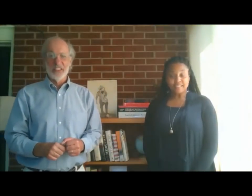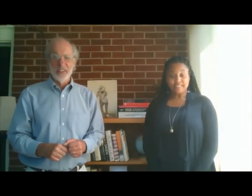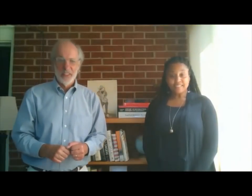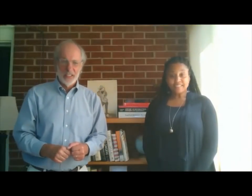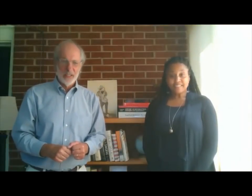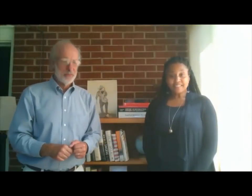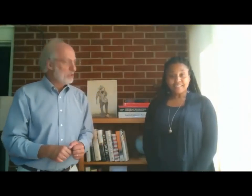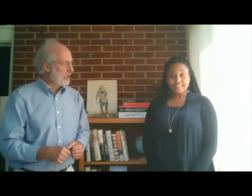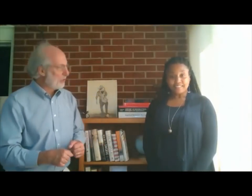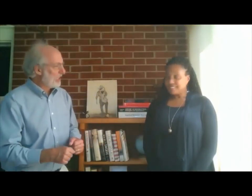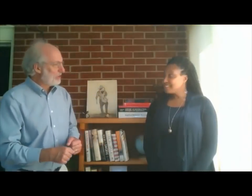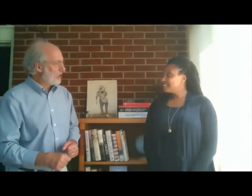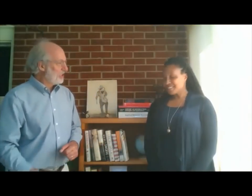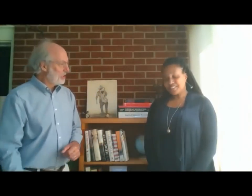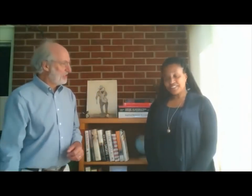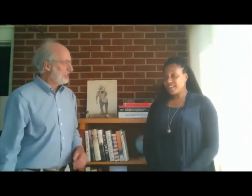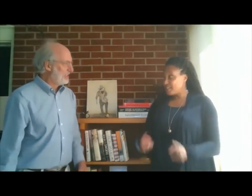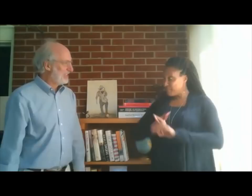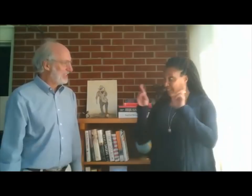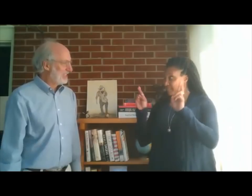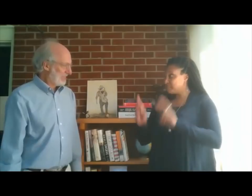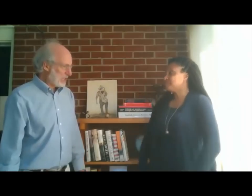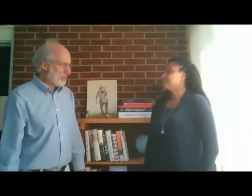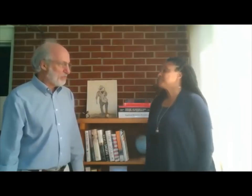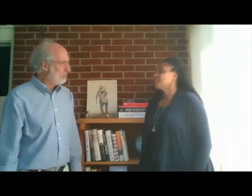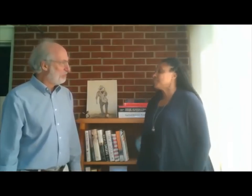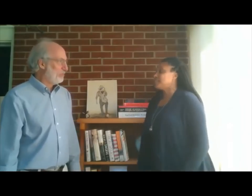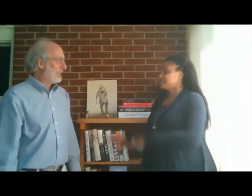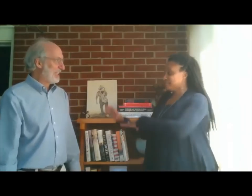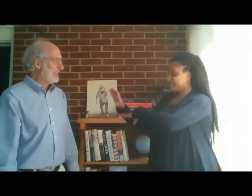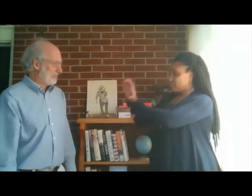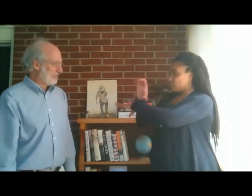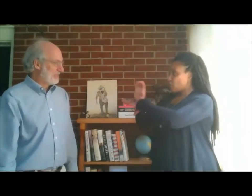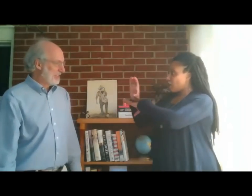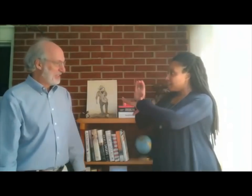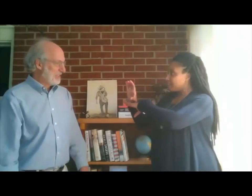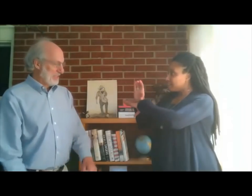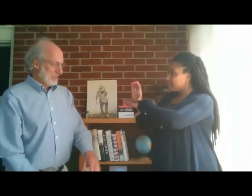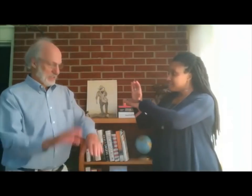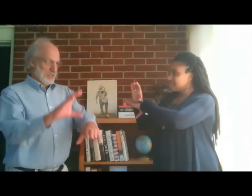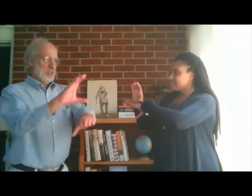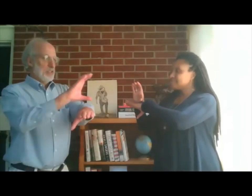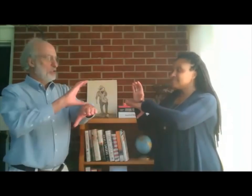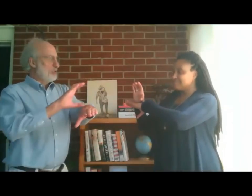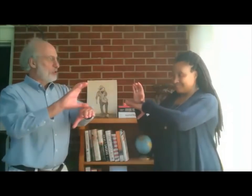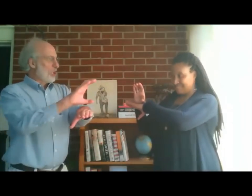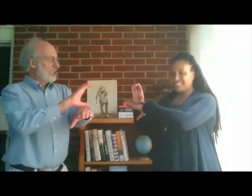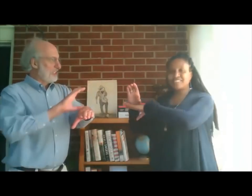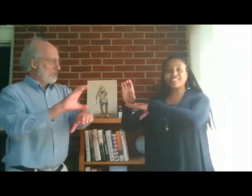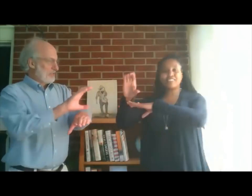for you. Can you help me out, Tanya? Sure can. Ready? I'm ready. Chocolate.